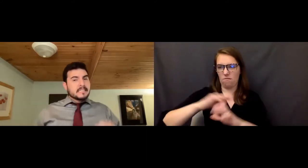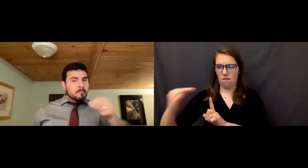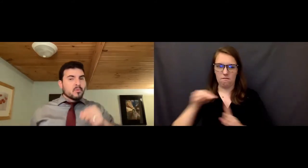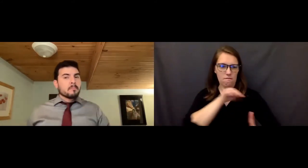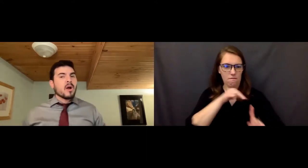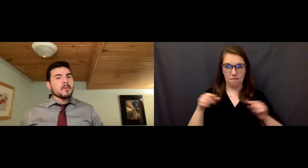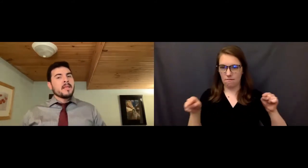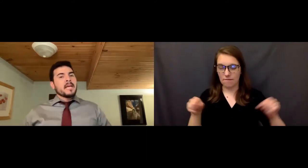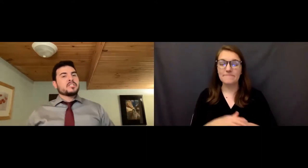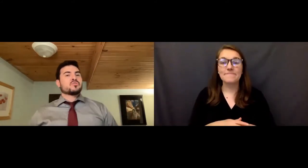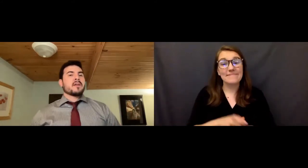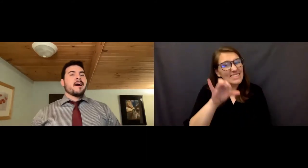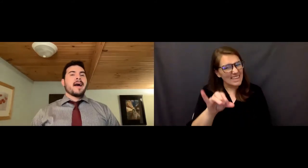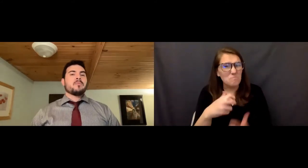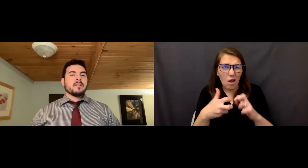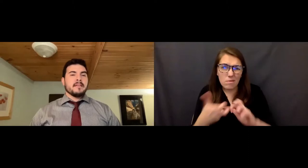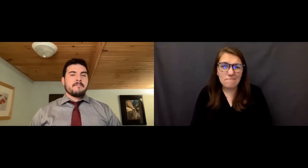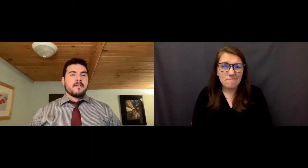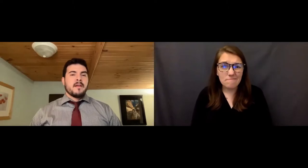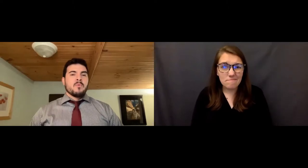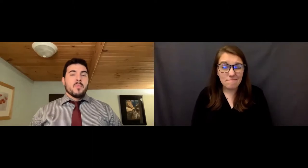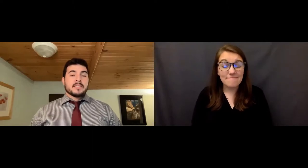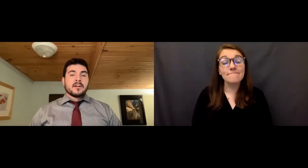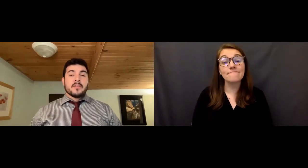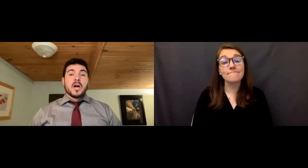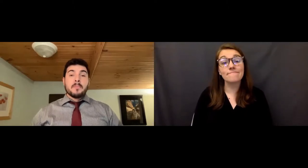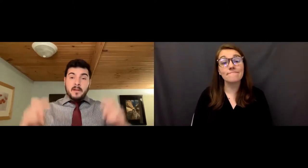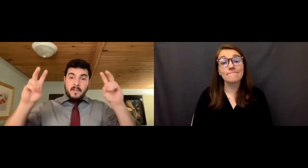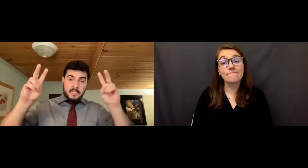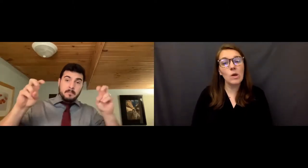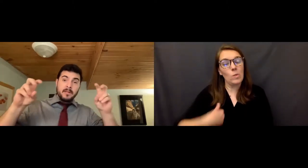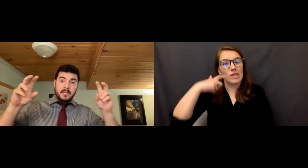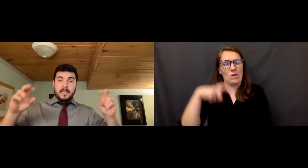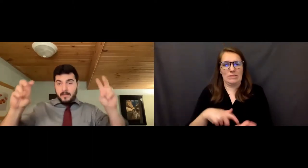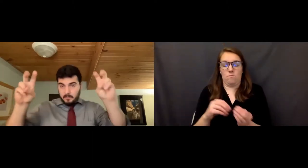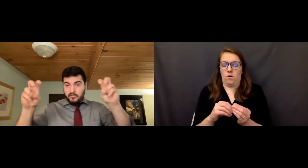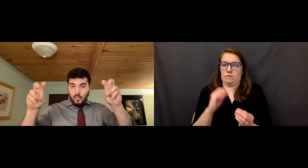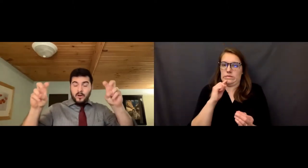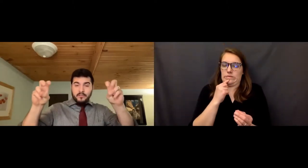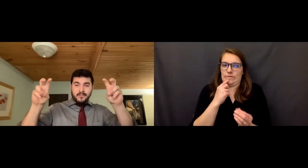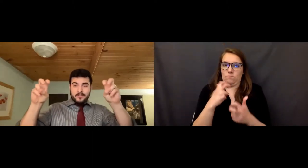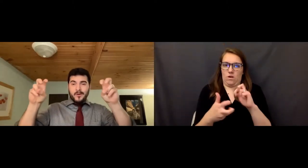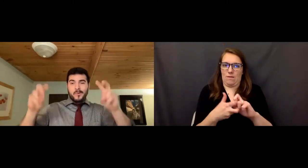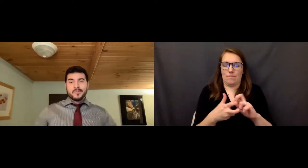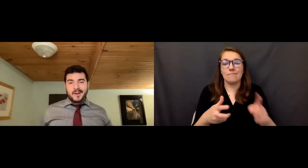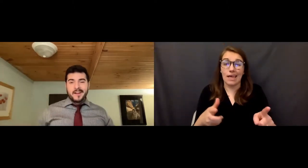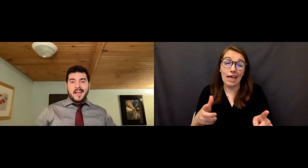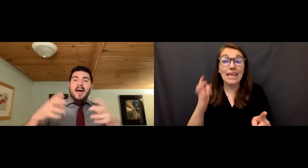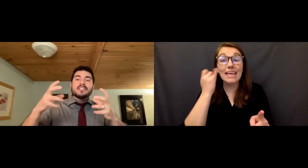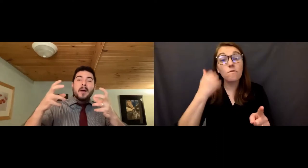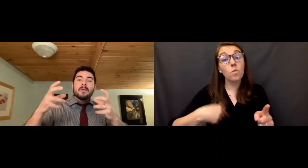this contemporary problem is struck in high relief when we consider how the topic of disability, and I'm using scare quotes